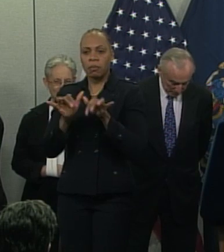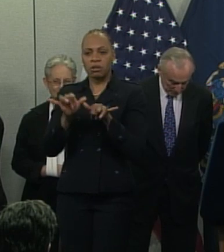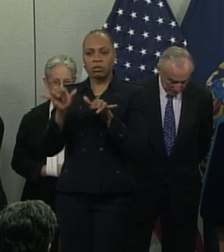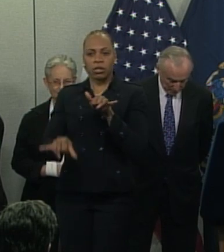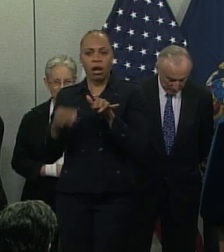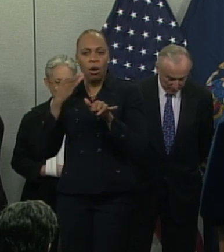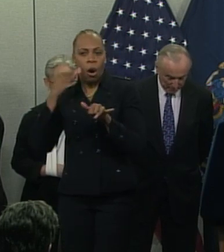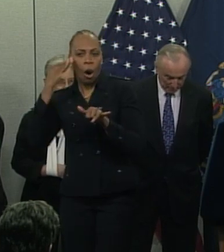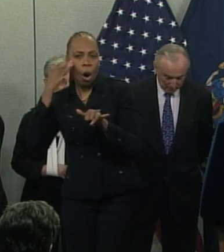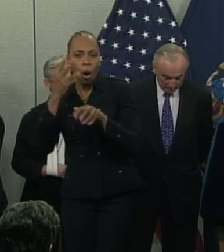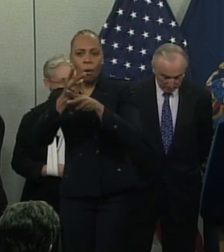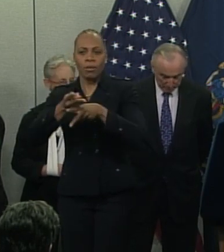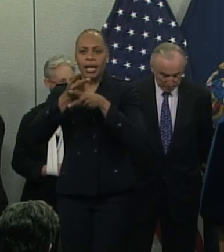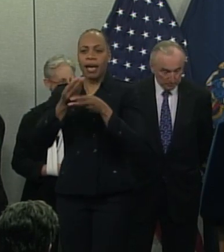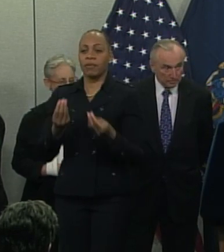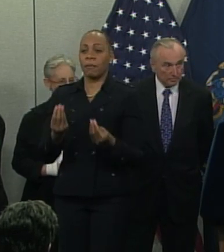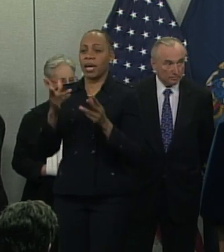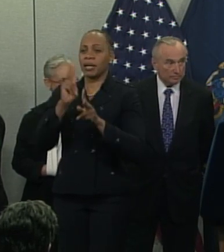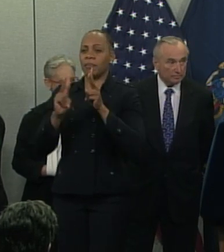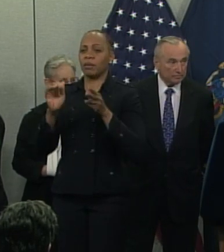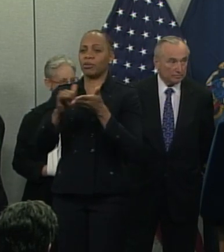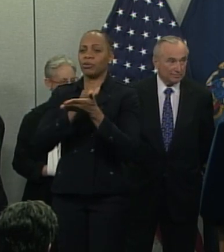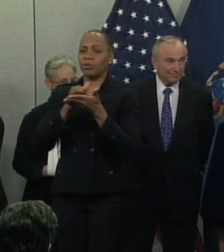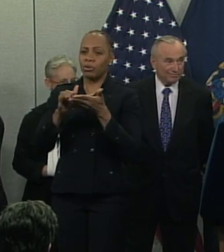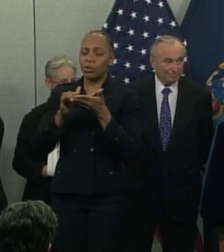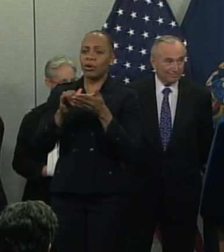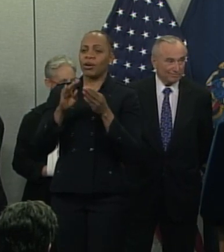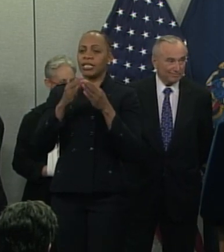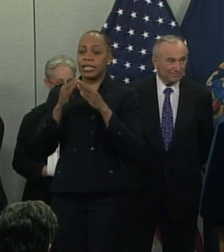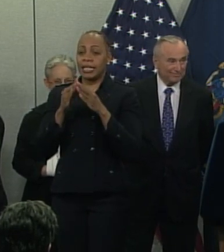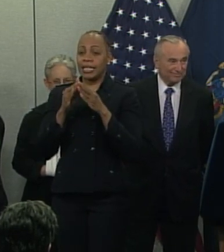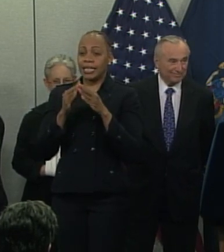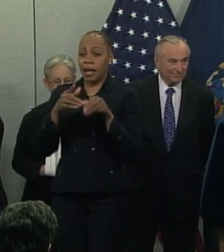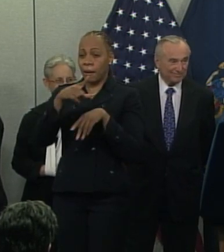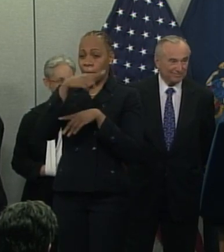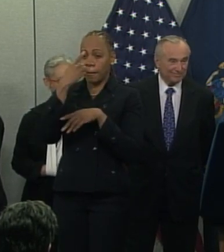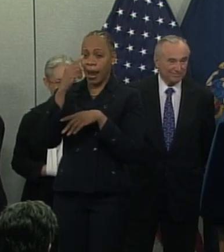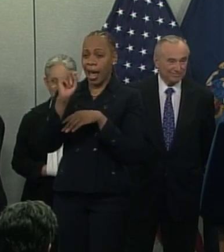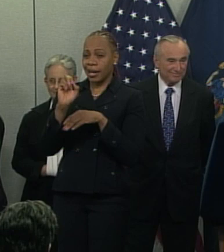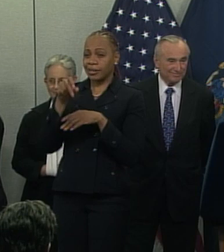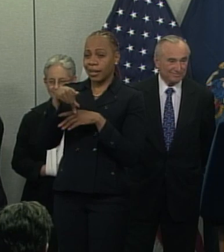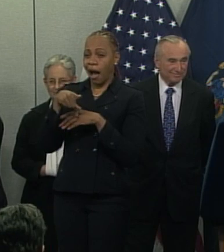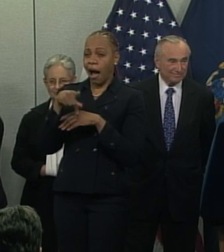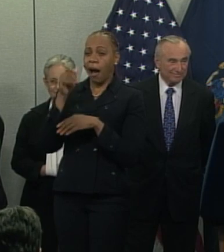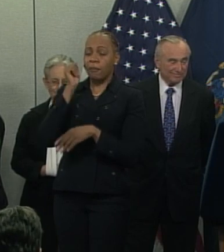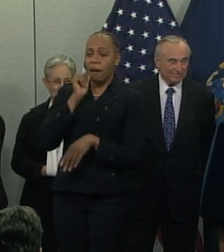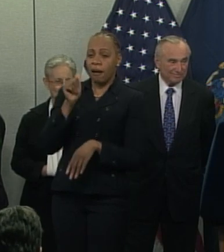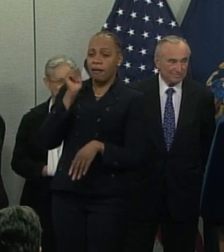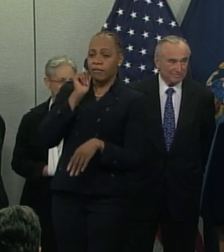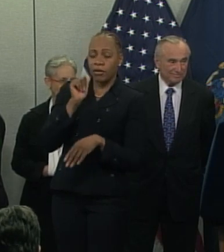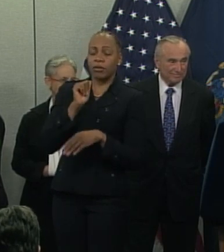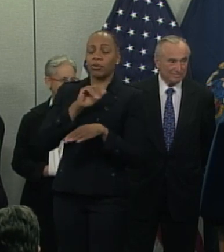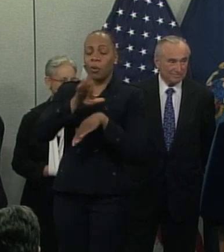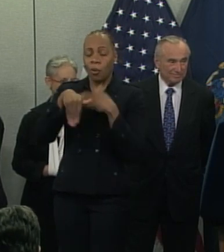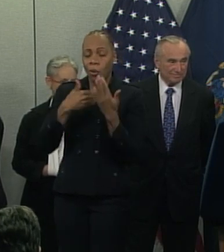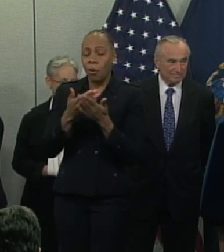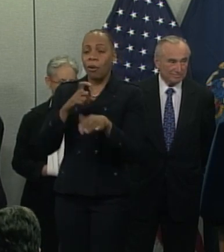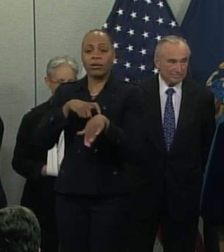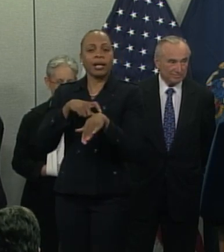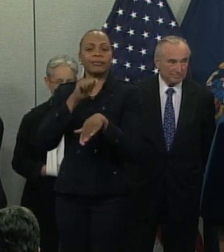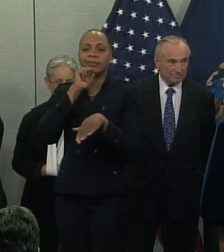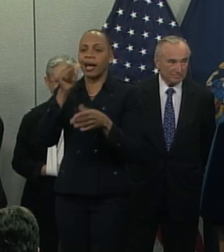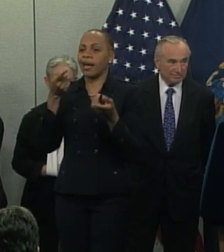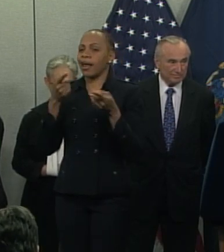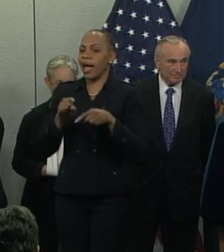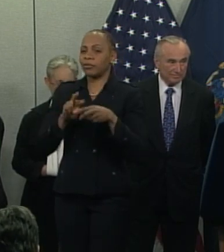of people expect in New York City to see blacktop all the time. It's not going to happen tonight. It's going to take us a while. Salt won't